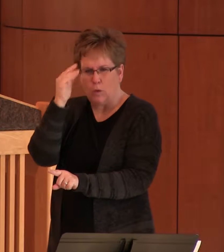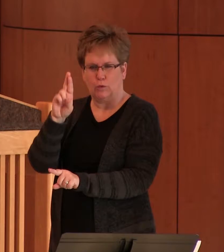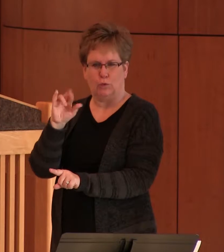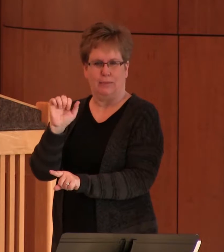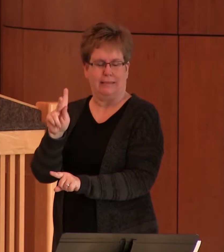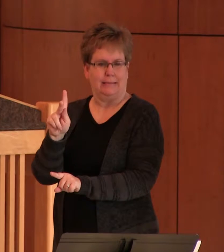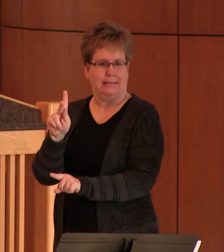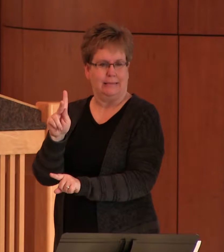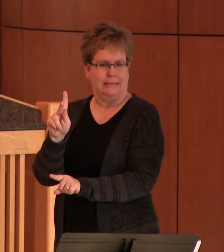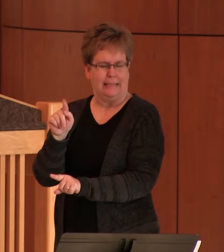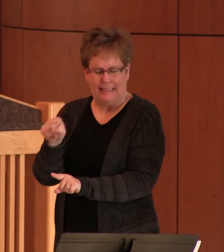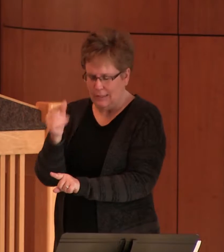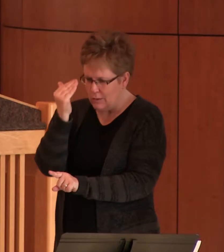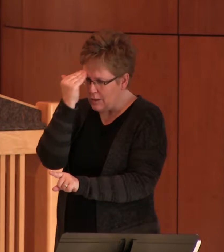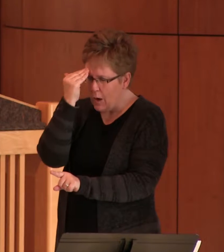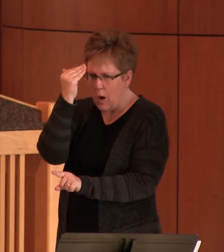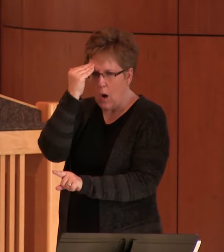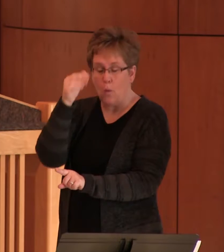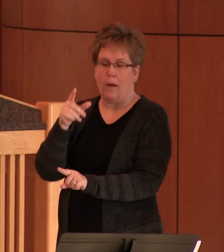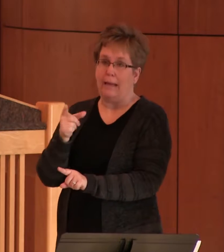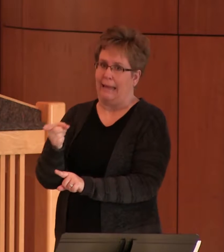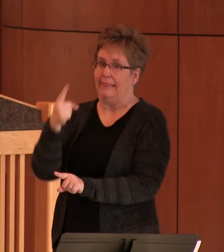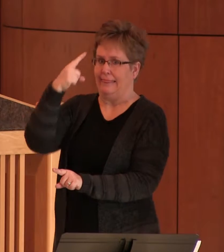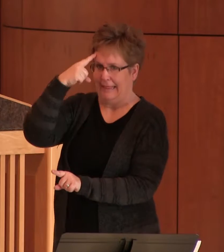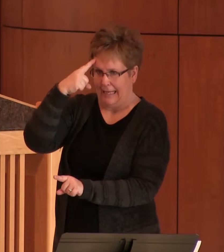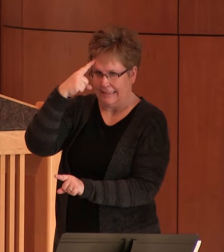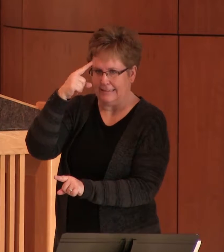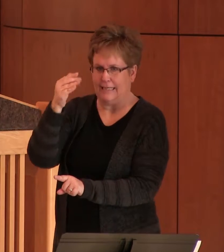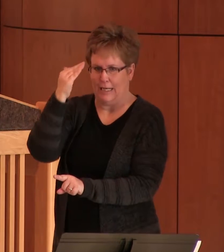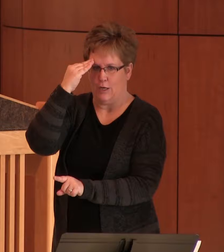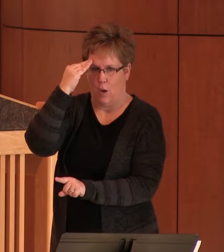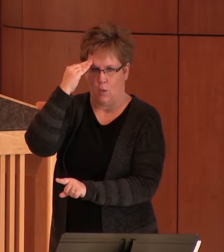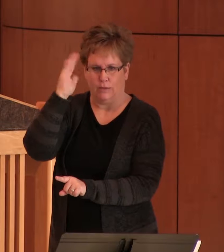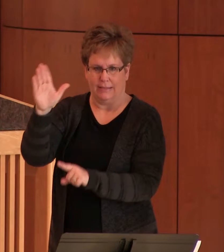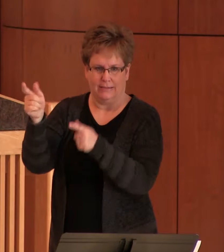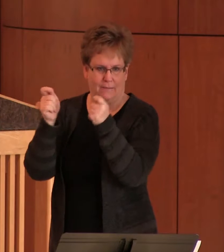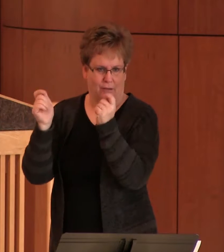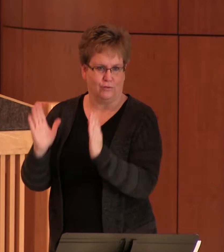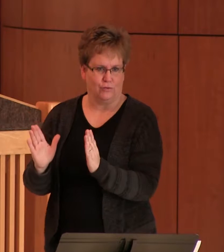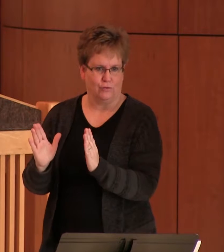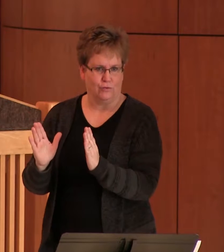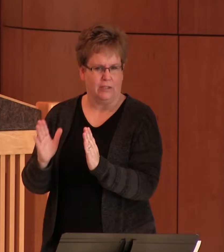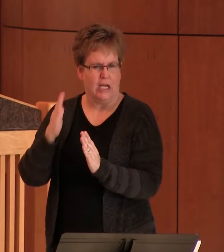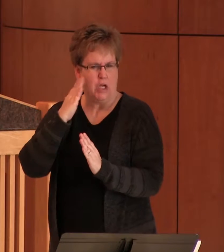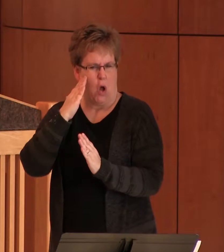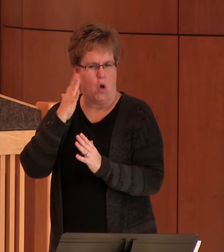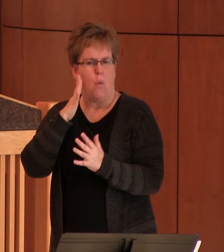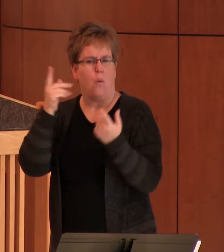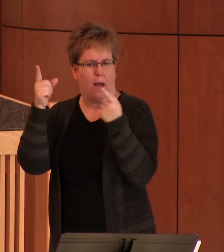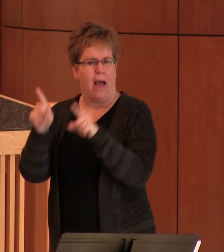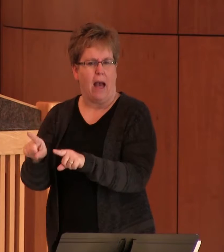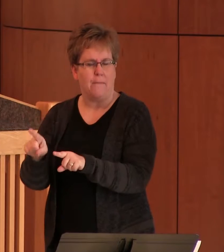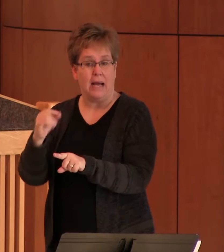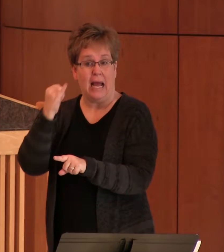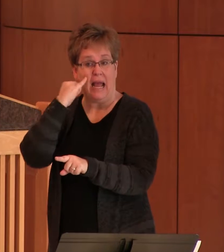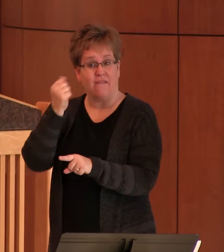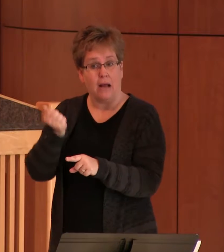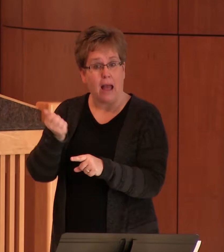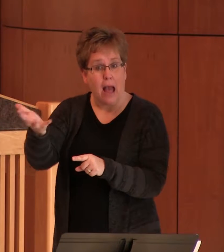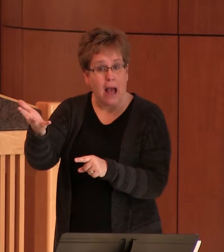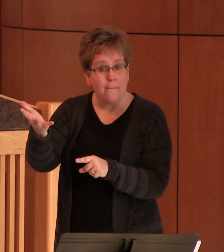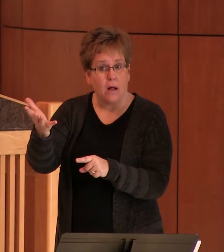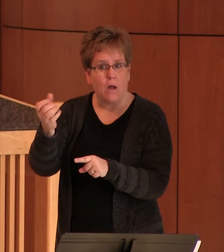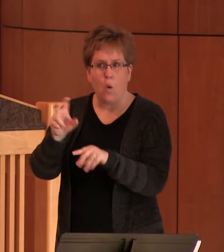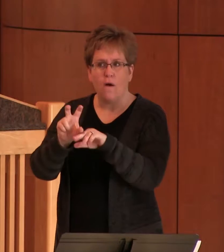stake. He knows, or at least he thinks he has a pretty good idea about what was going to happen if he gambled